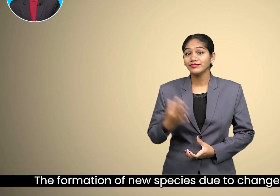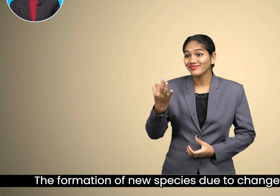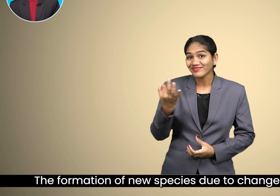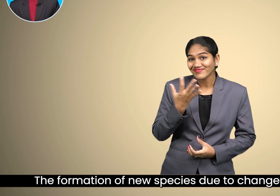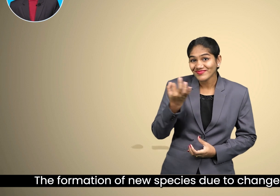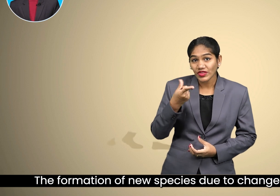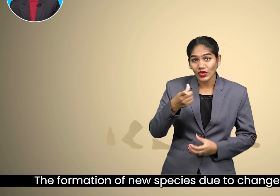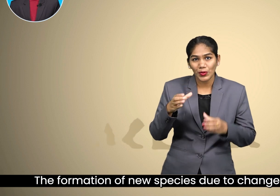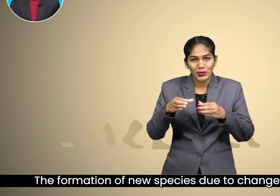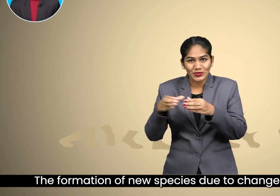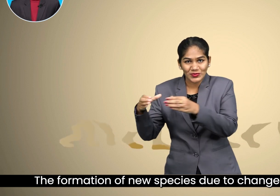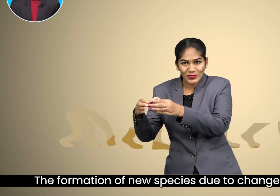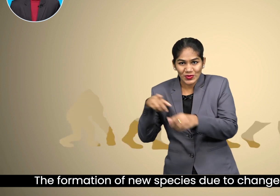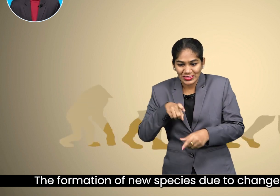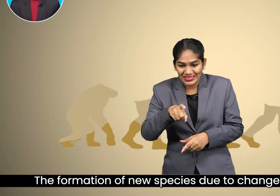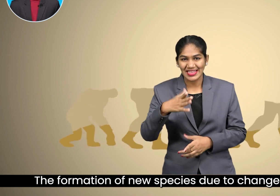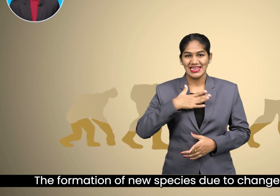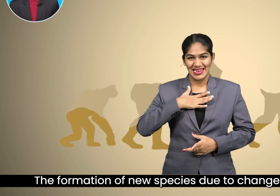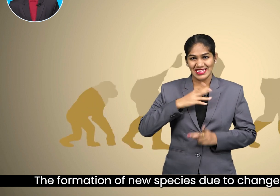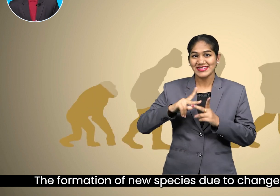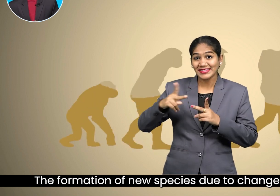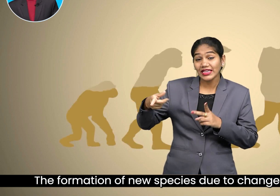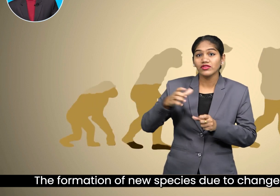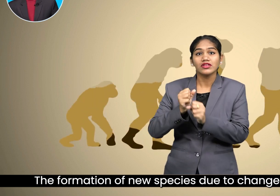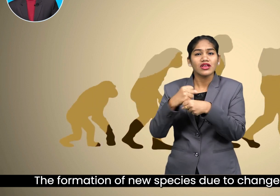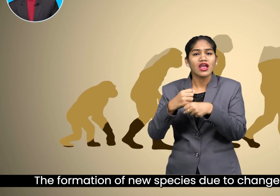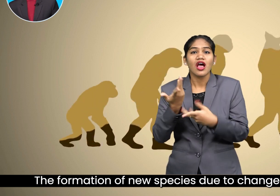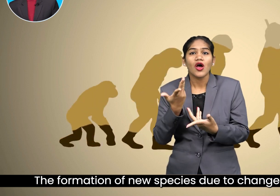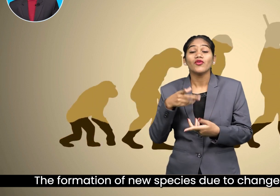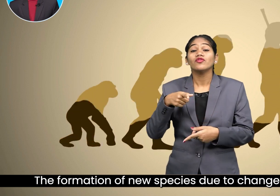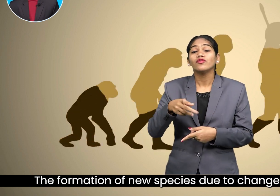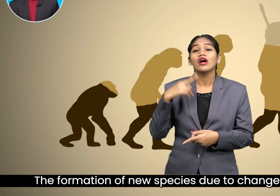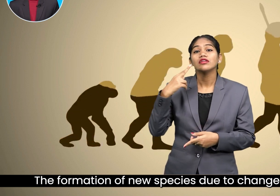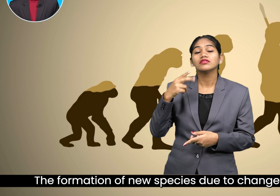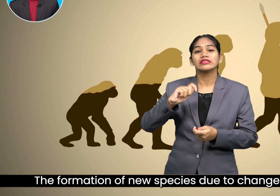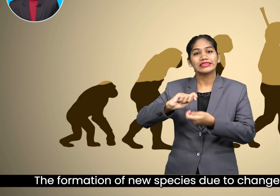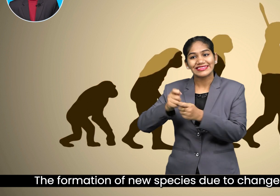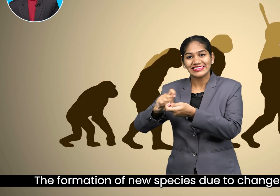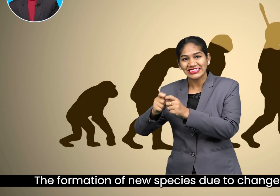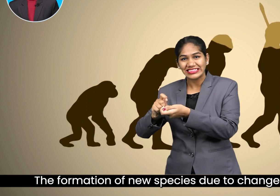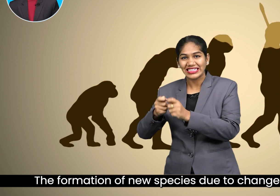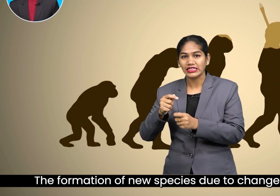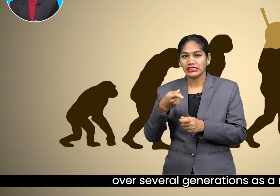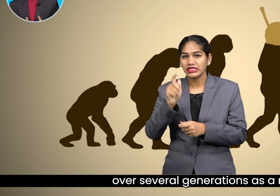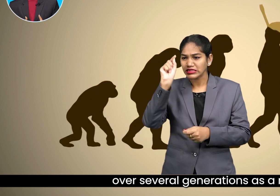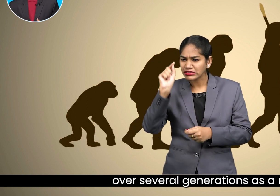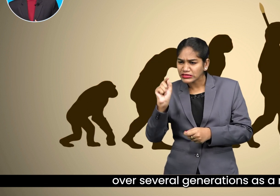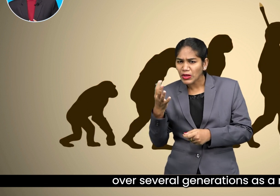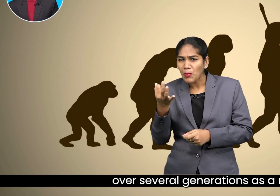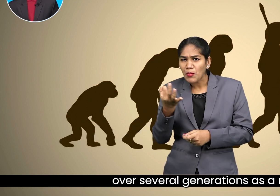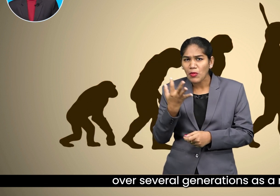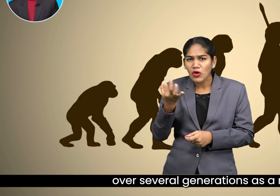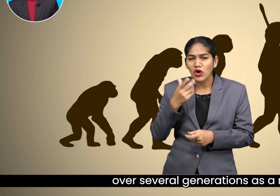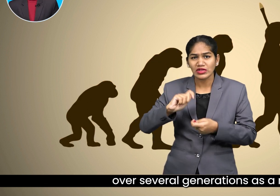The formation of new species due to changes in specific characters over